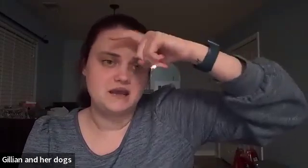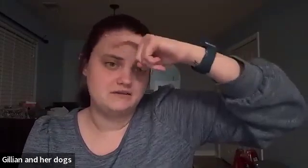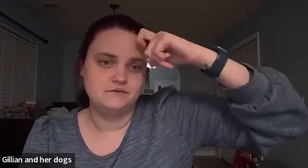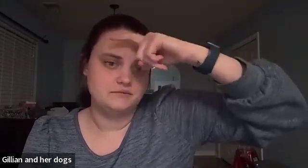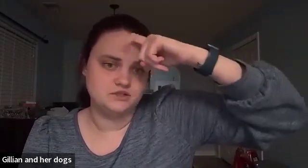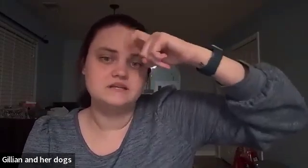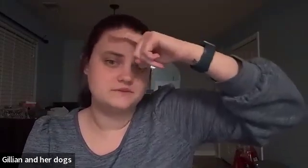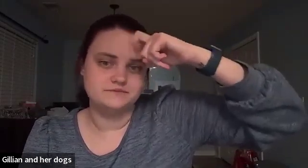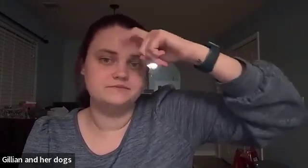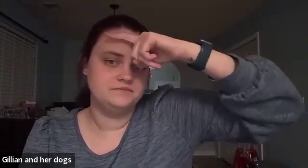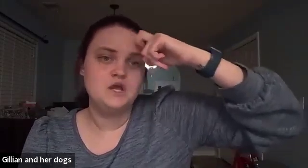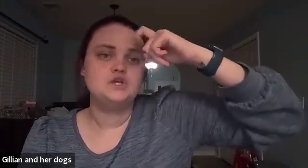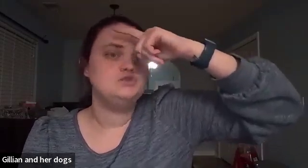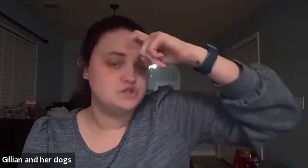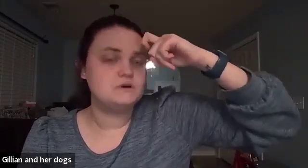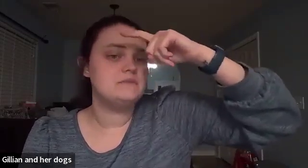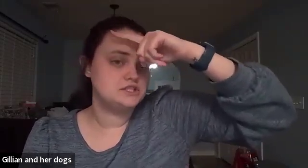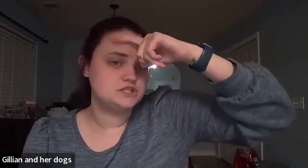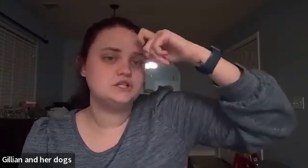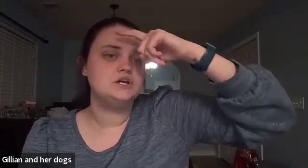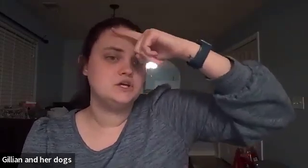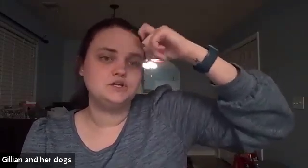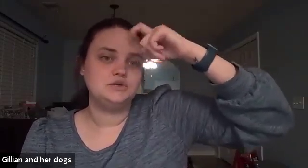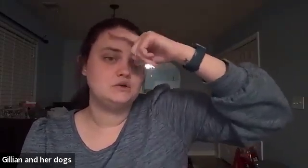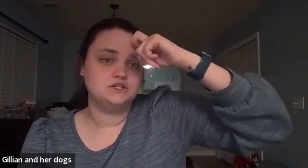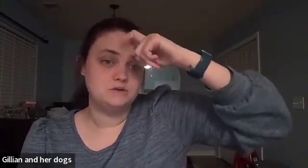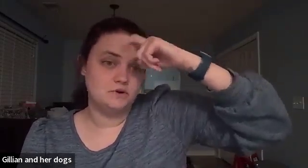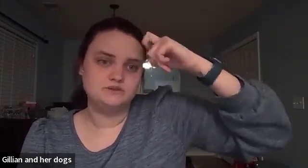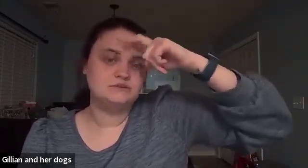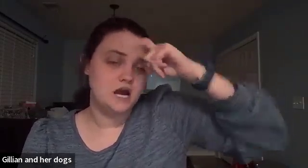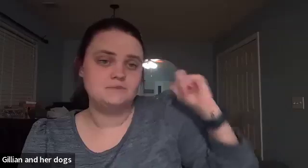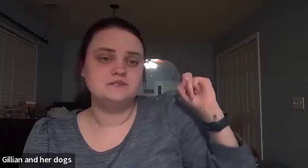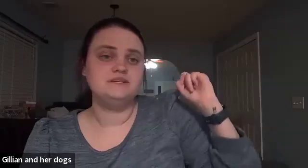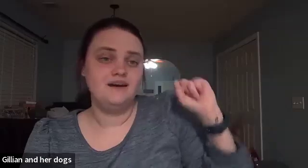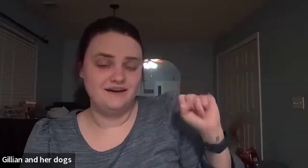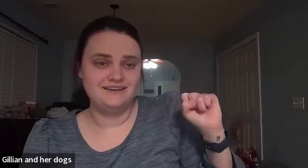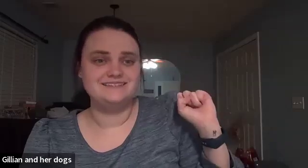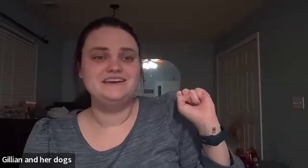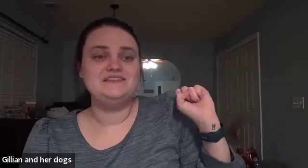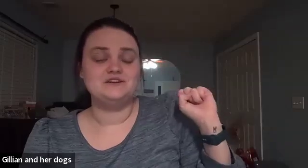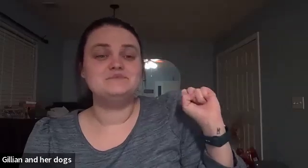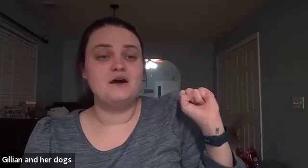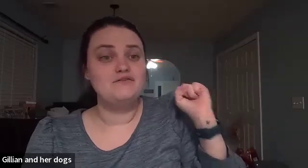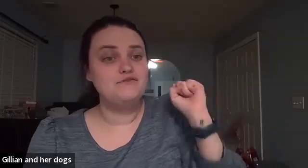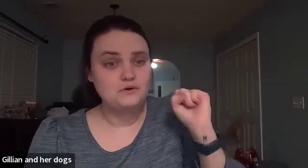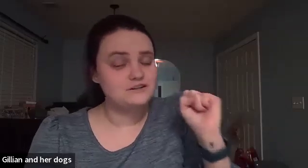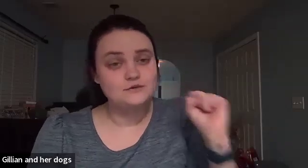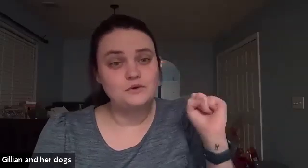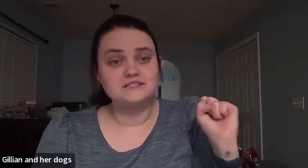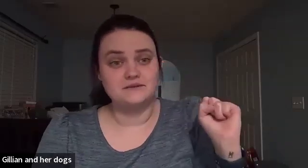it back and forth multiple times. You do want to make sure you do it multiple times because there's about 4 different words